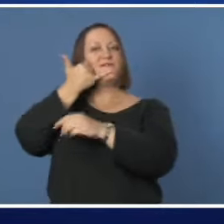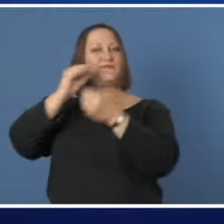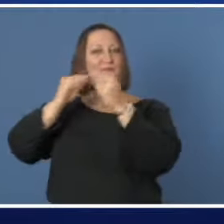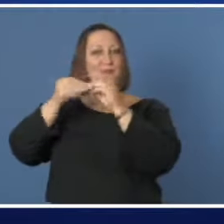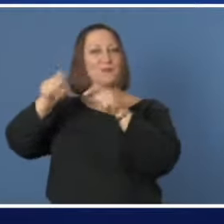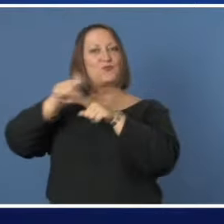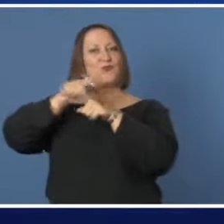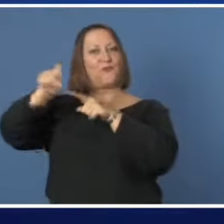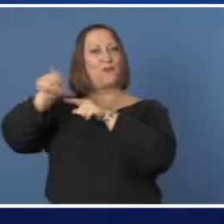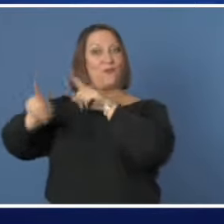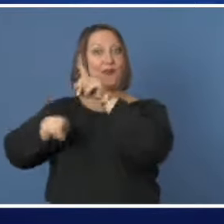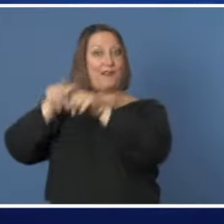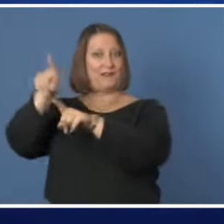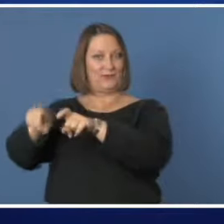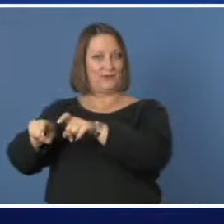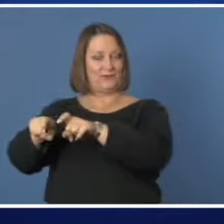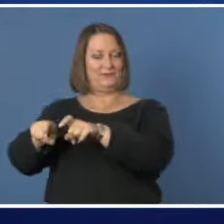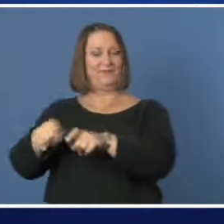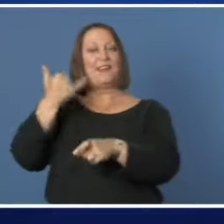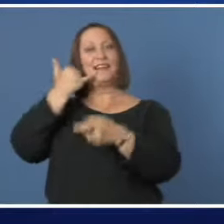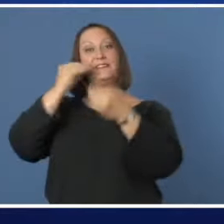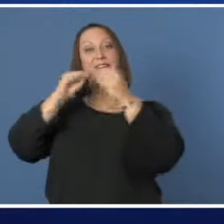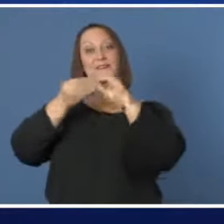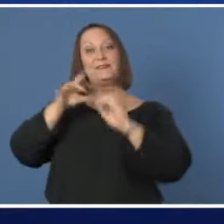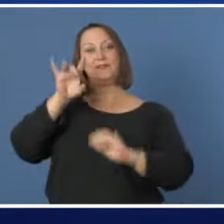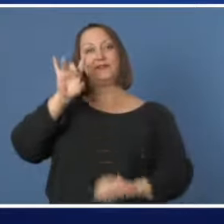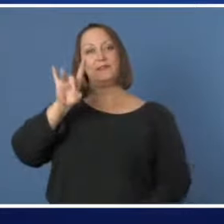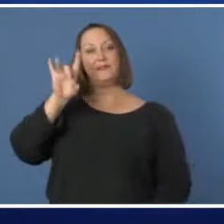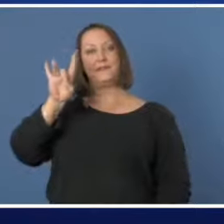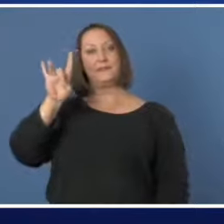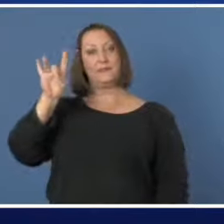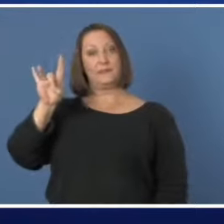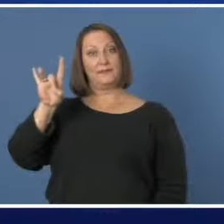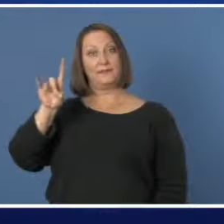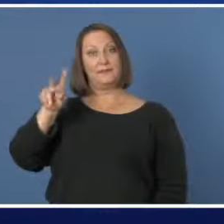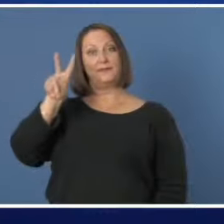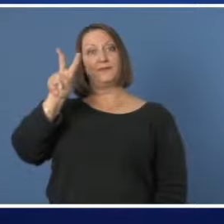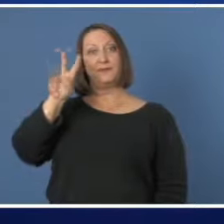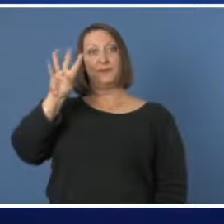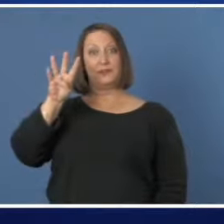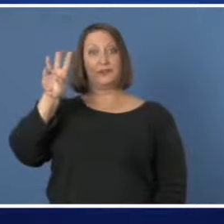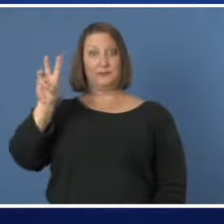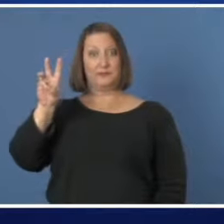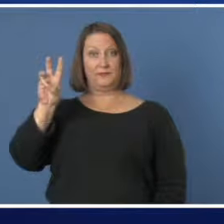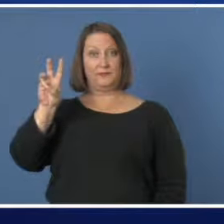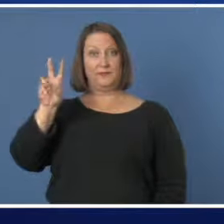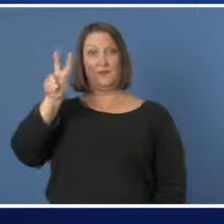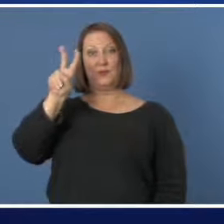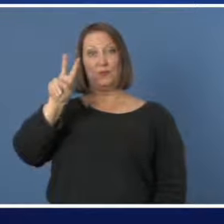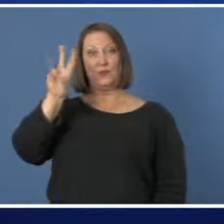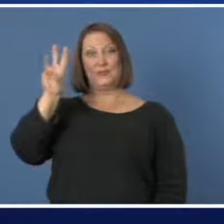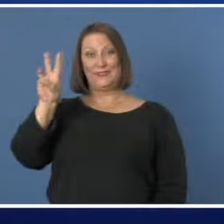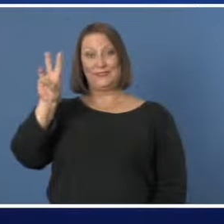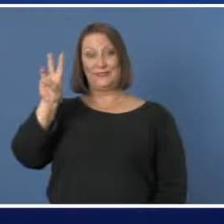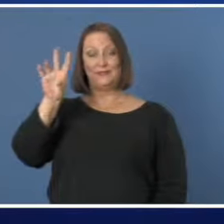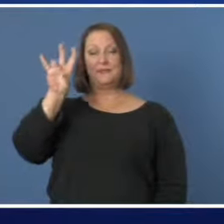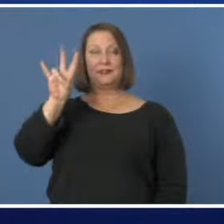hotline Phone numbers are 888-246